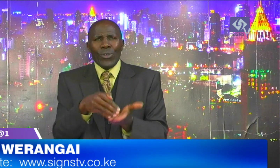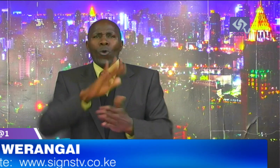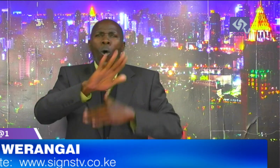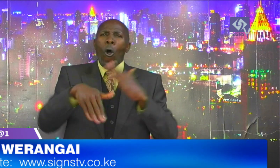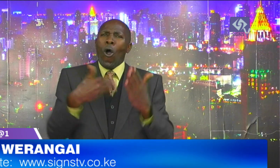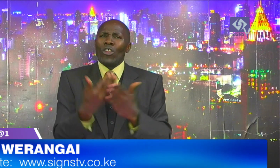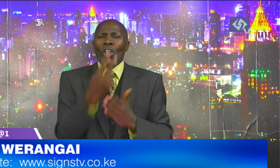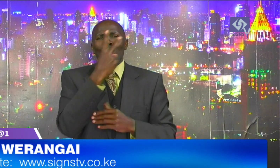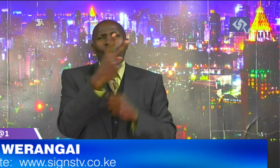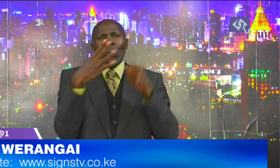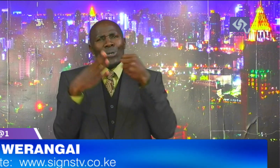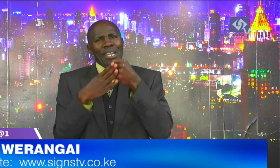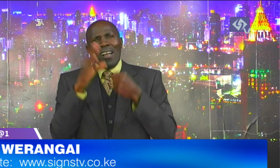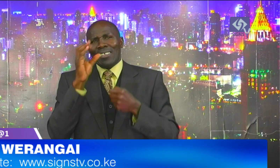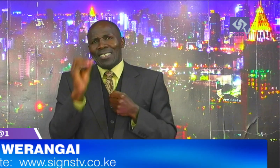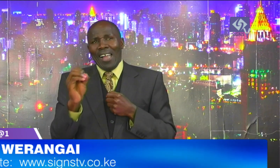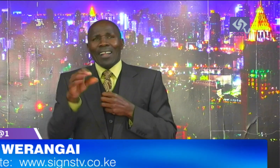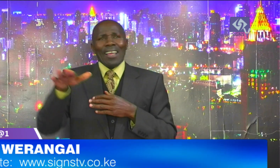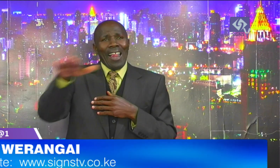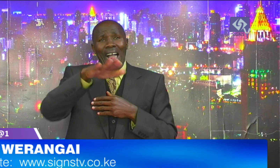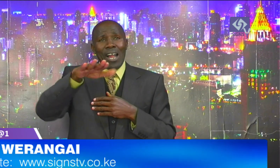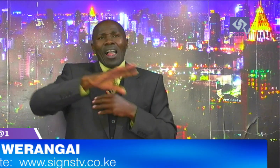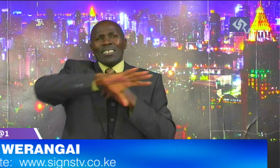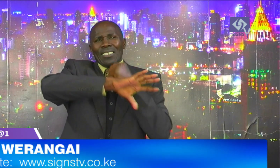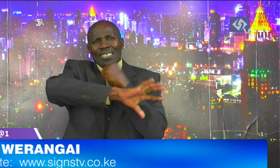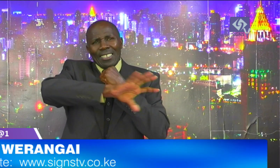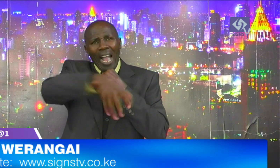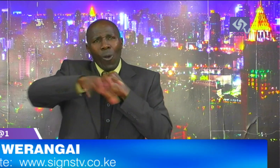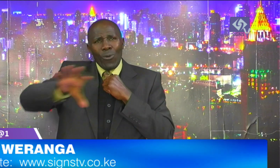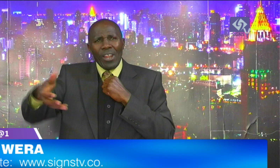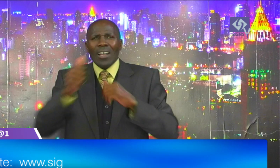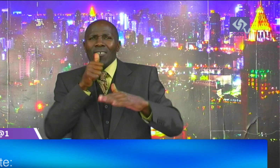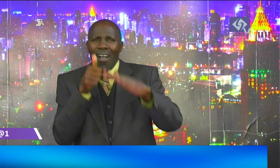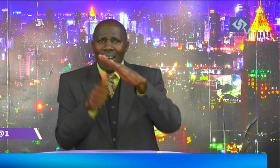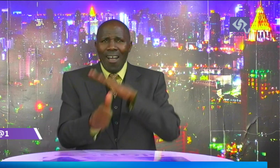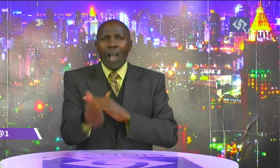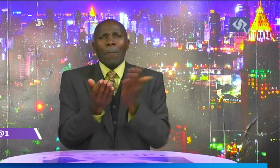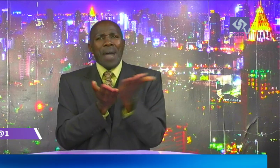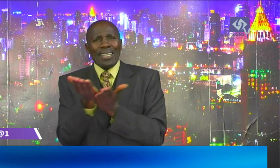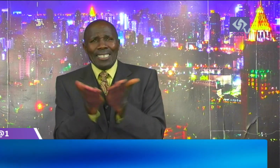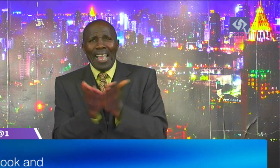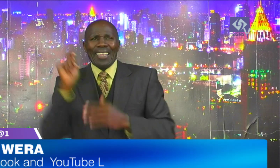centers in all the 290 sub-counties under the Huduma Kenya Digitalization